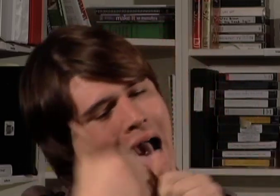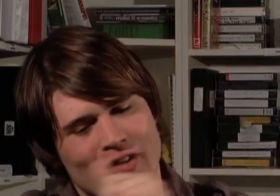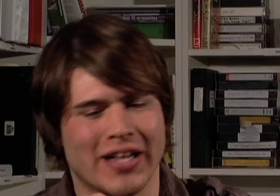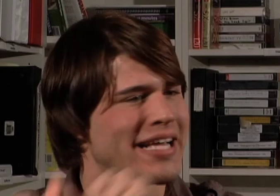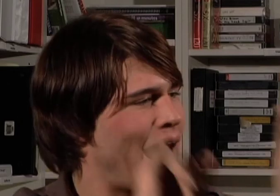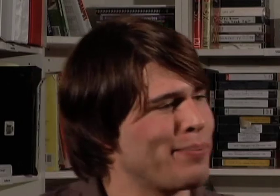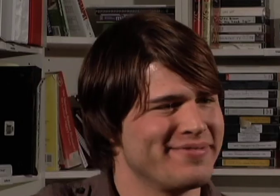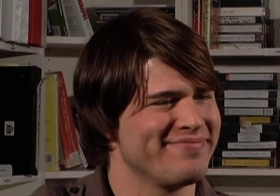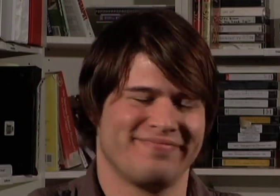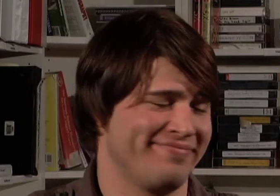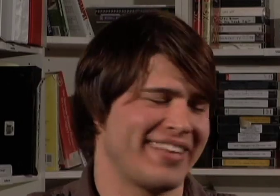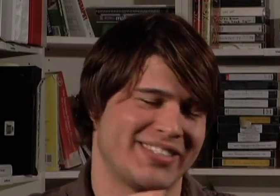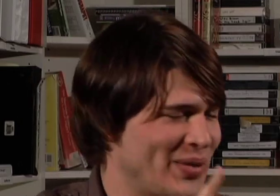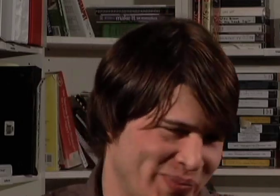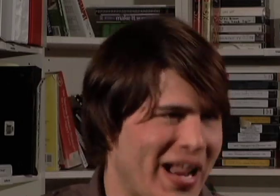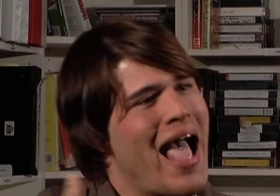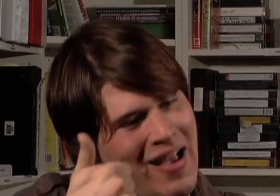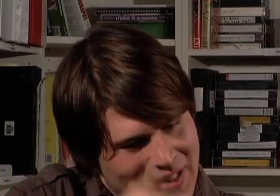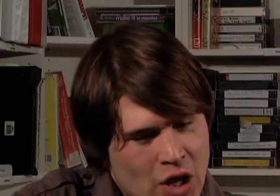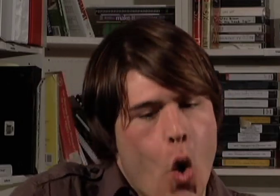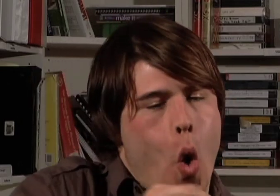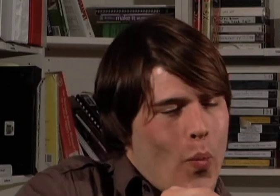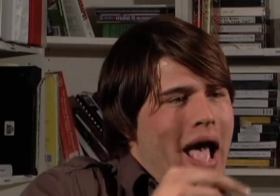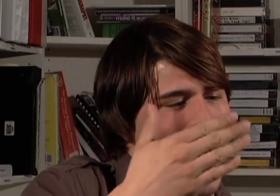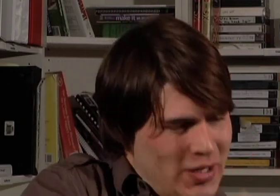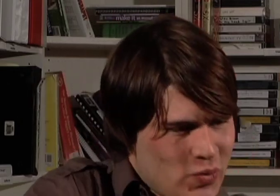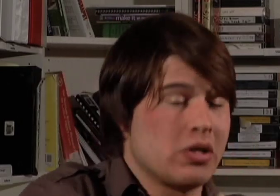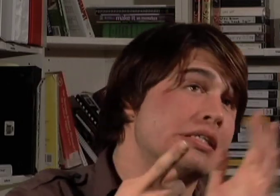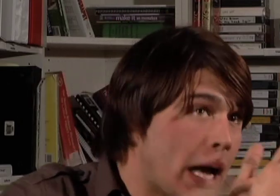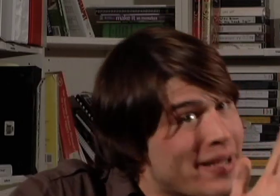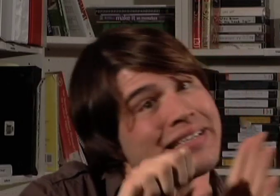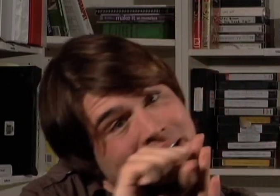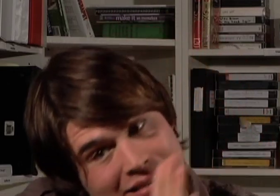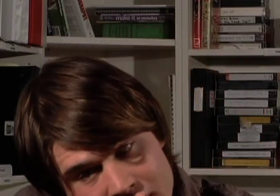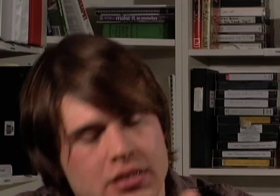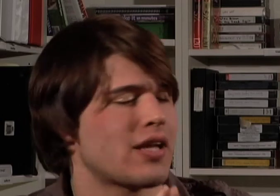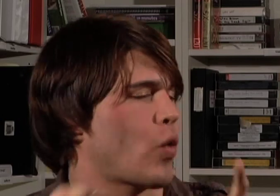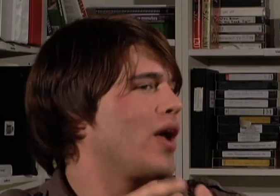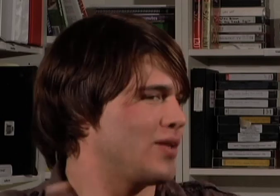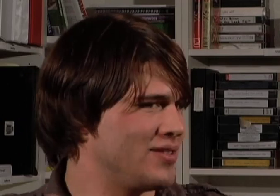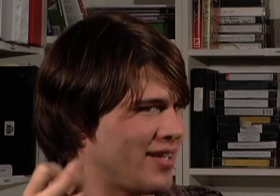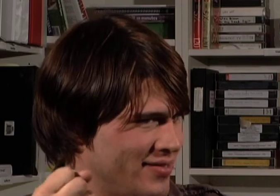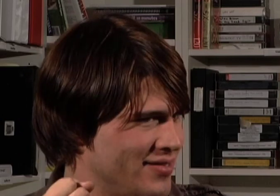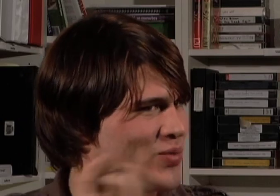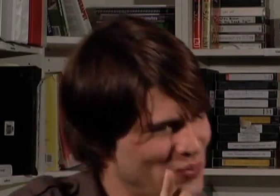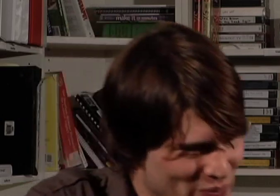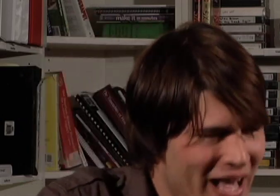sign language. But even from country to country, they have their own sort of syntax and grammar within their